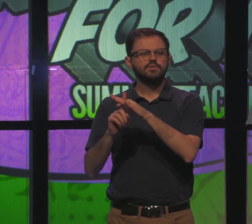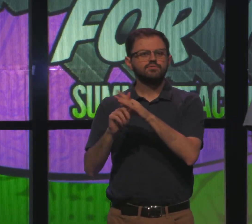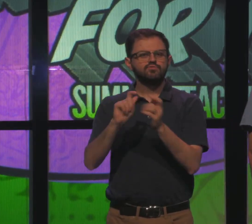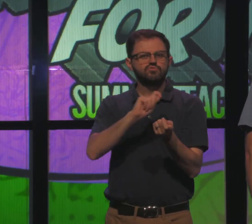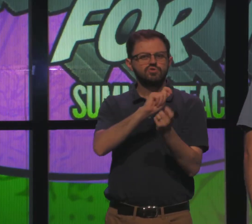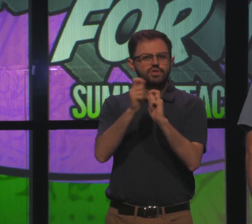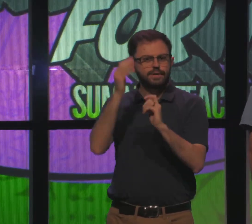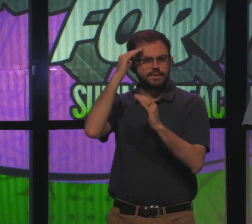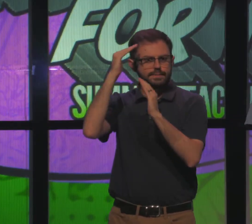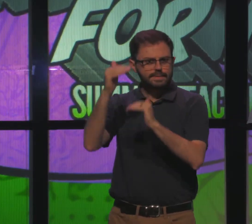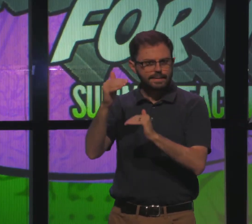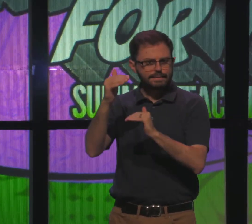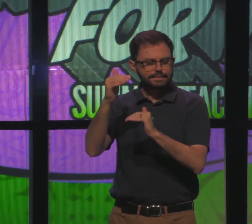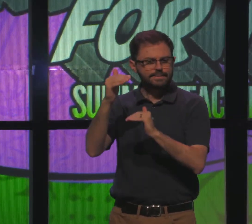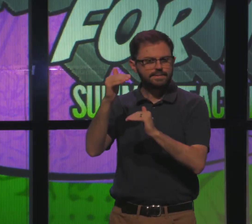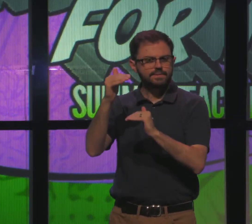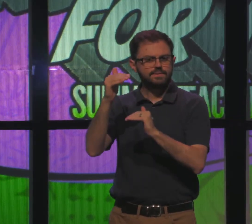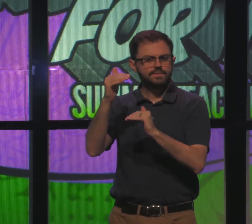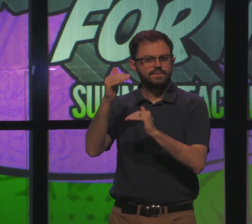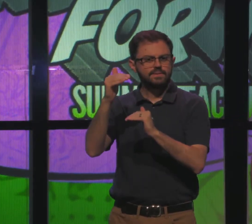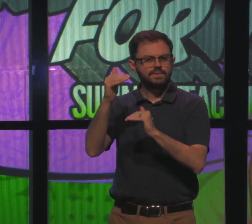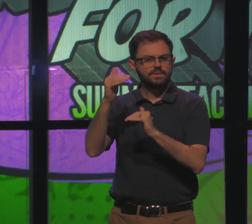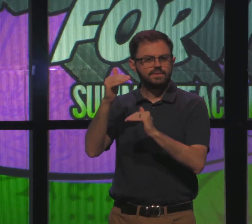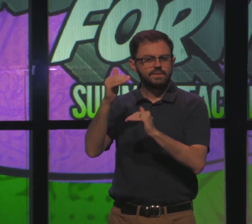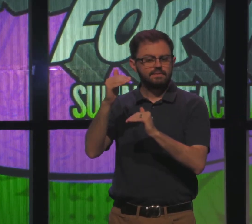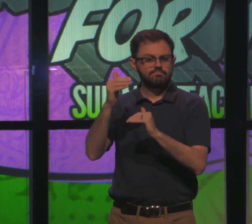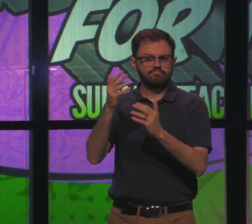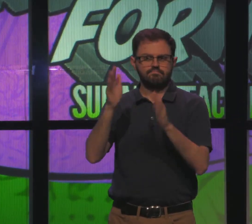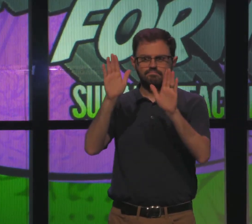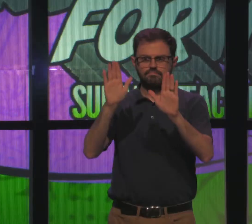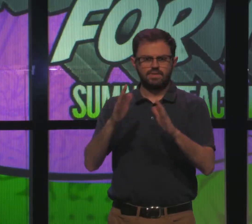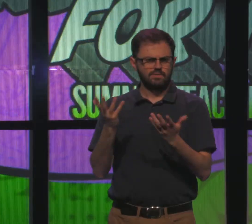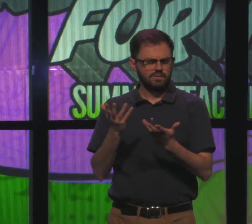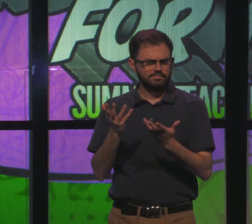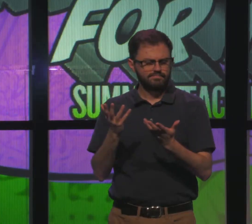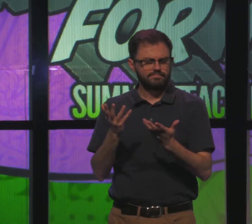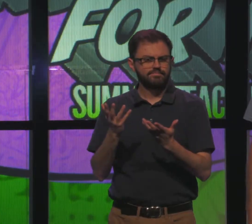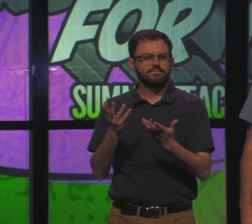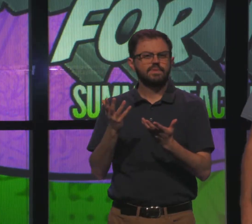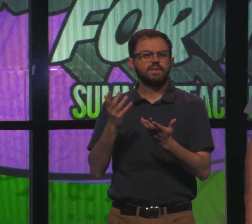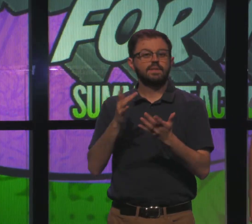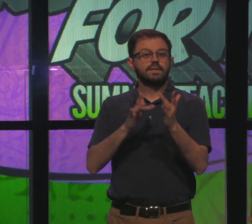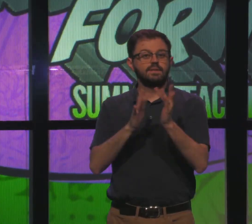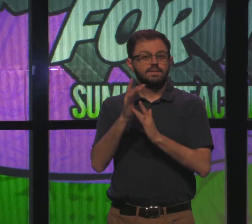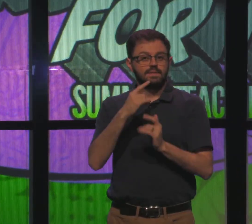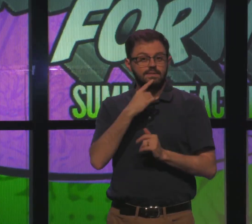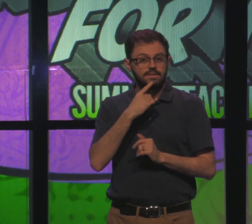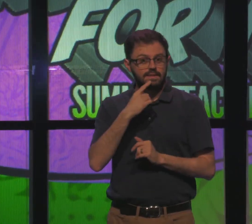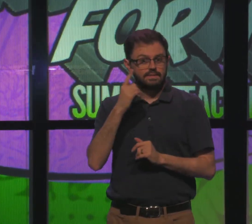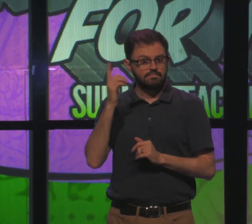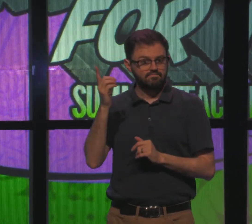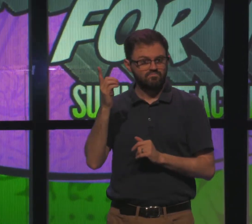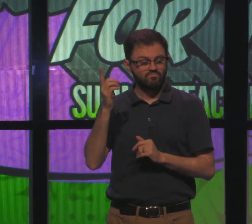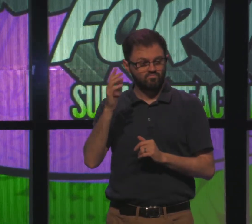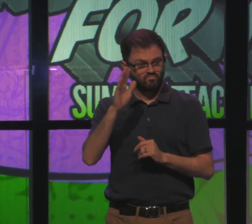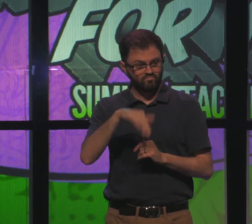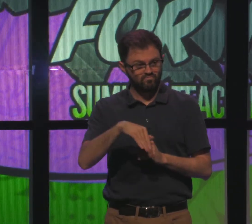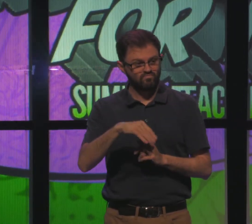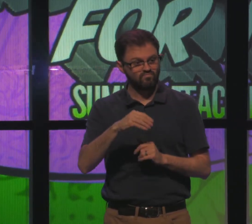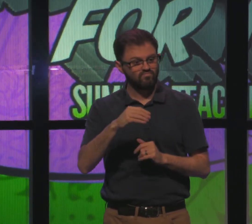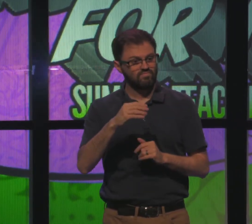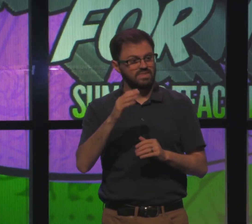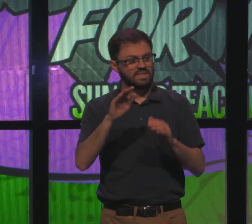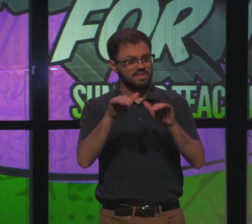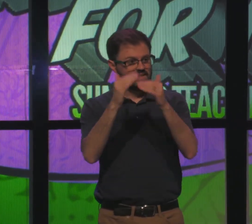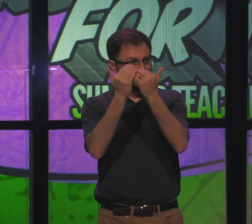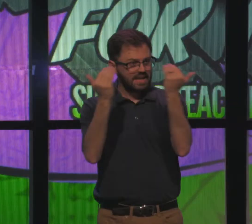expectations. And here's the amazing thing. Jesus says, guess what? Heaven will honor